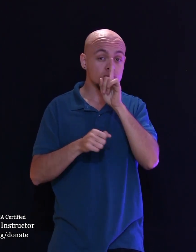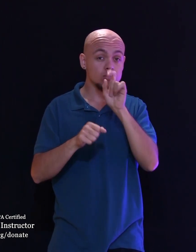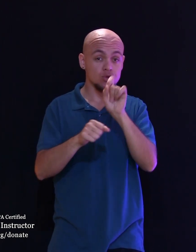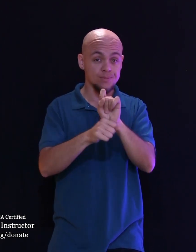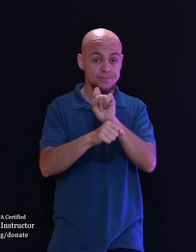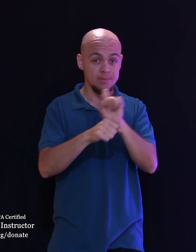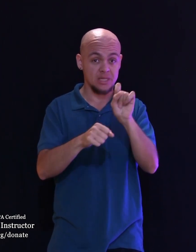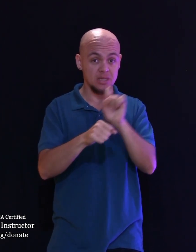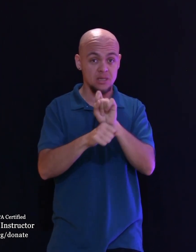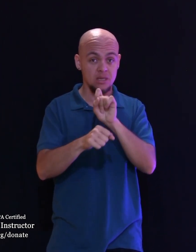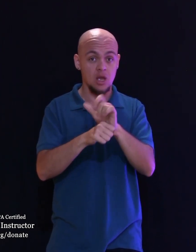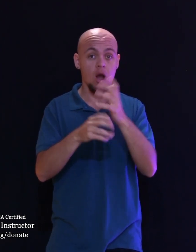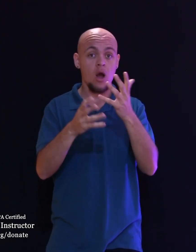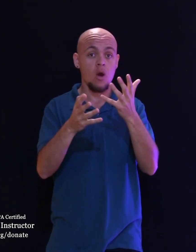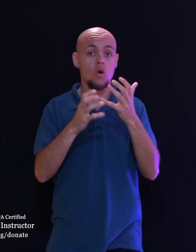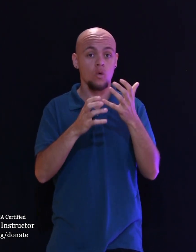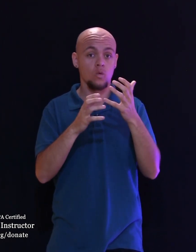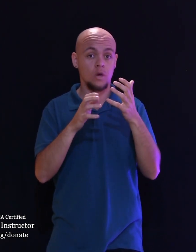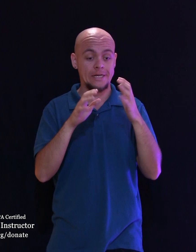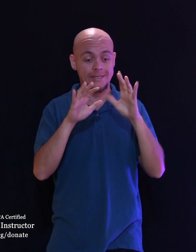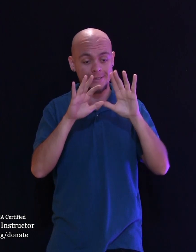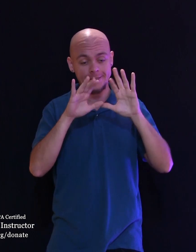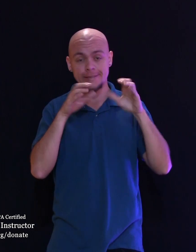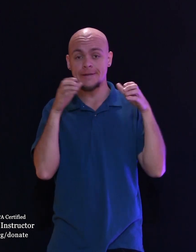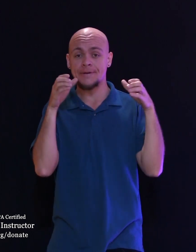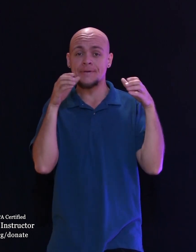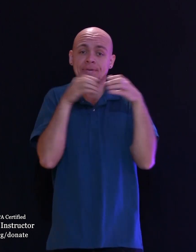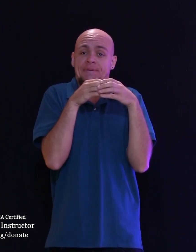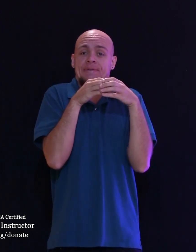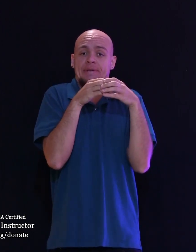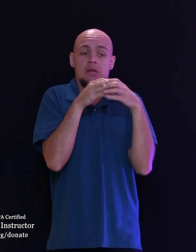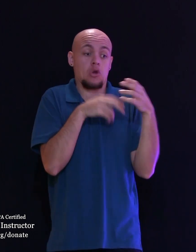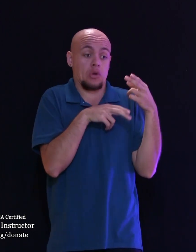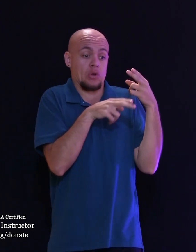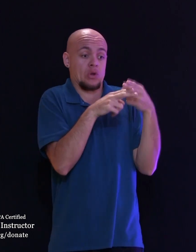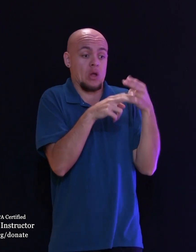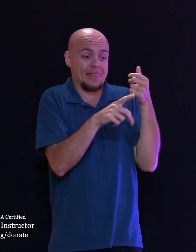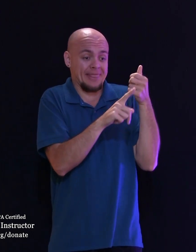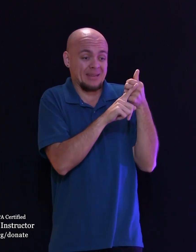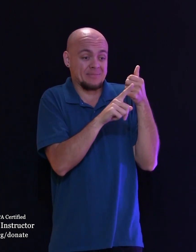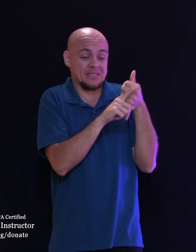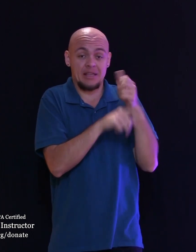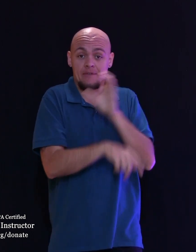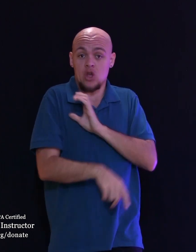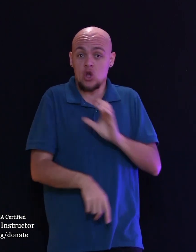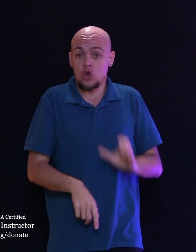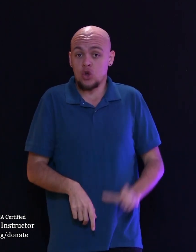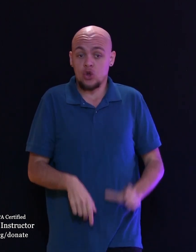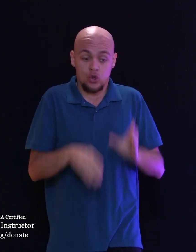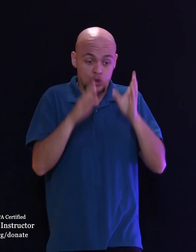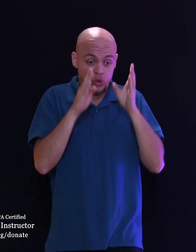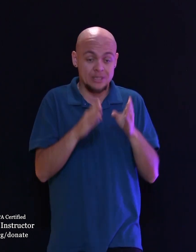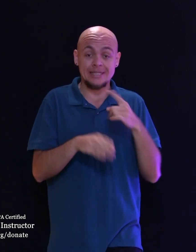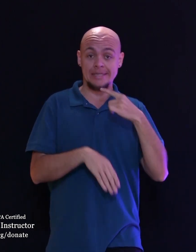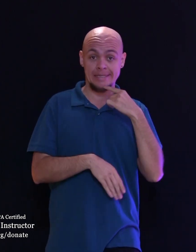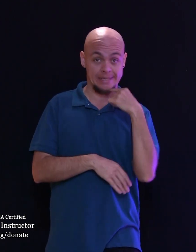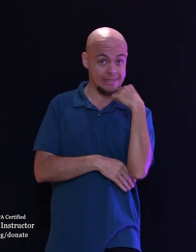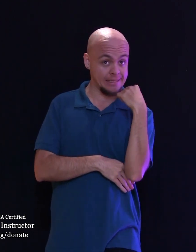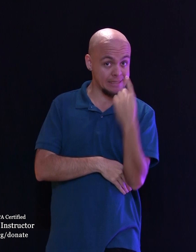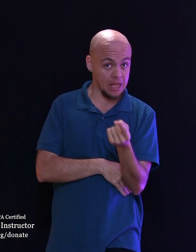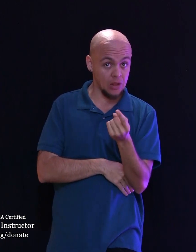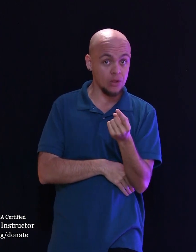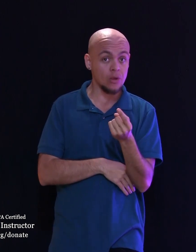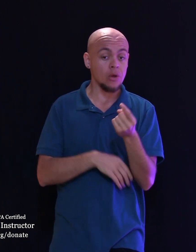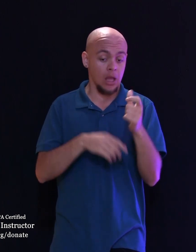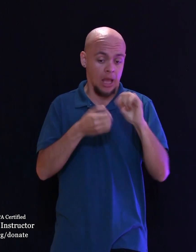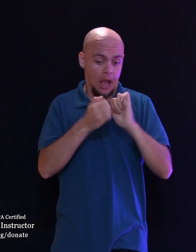Do you really want some sect, some small group who call themselves Christians to tell you